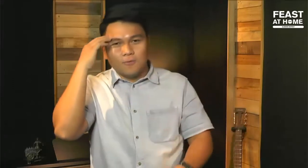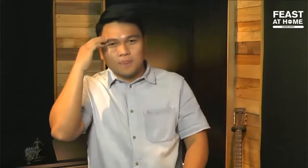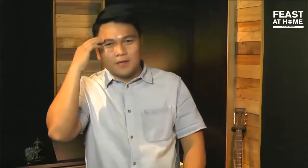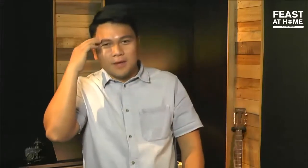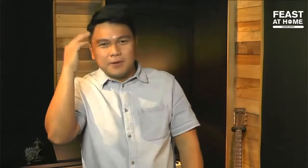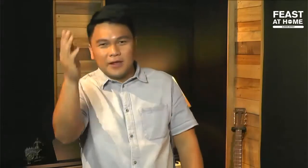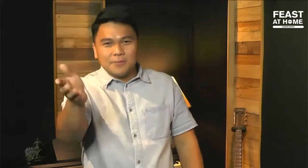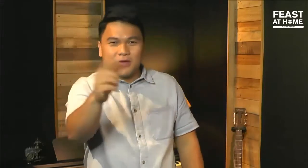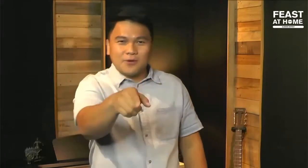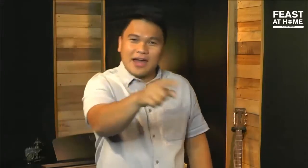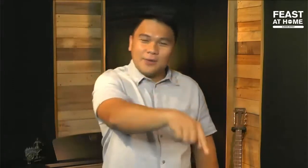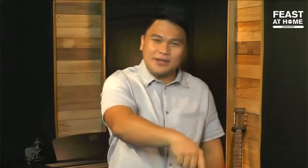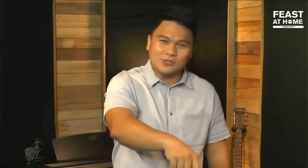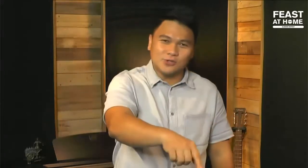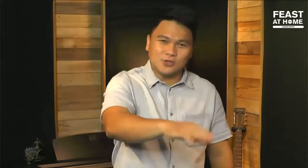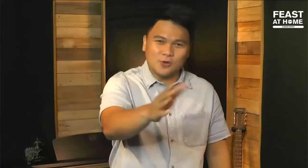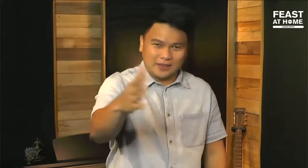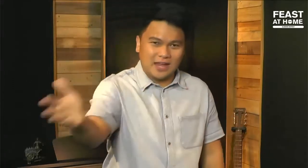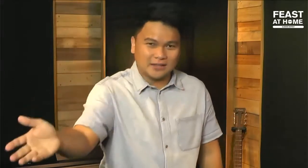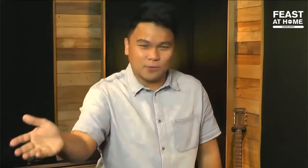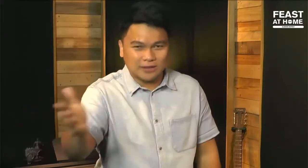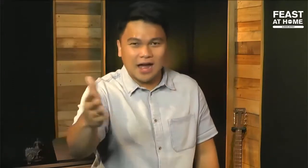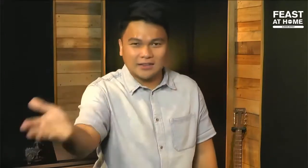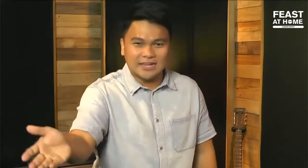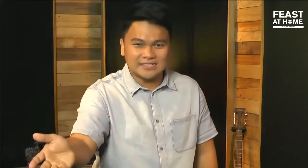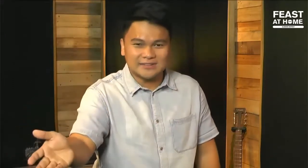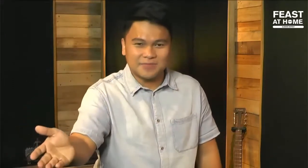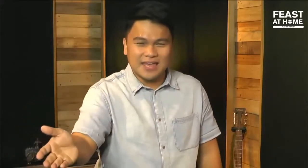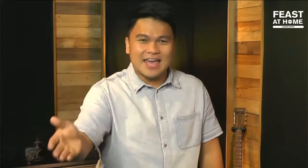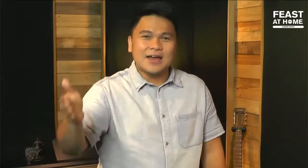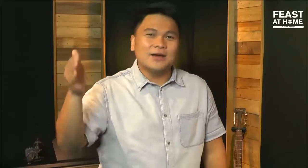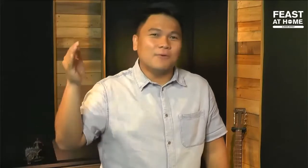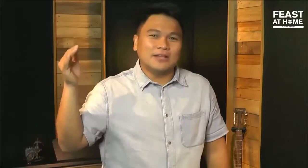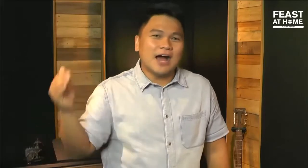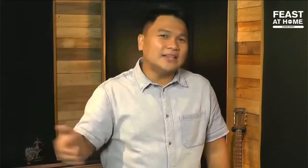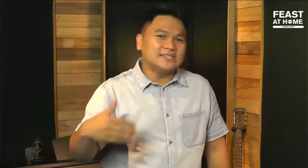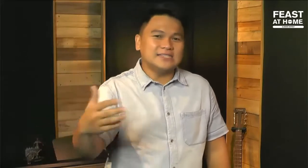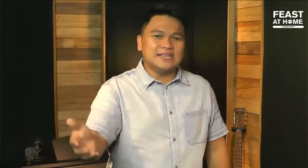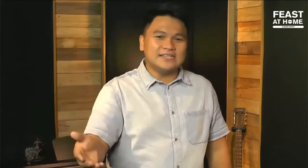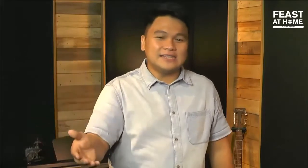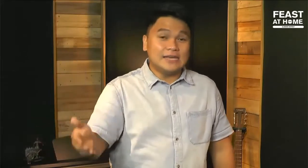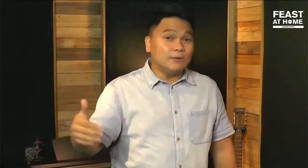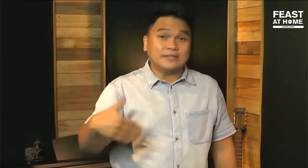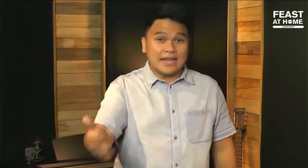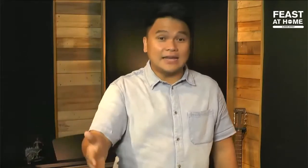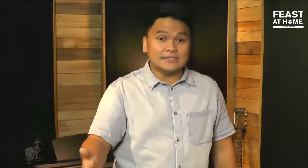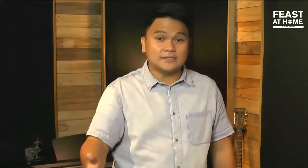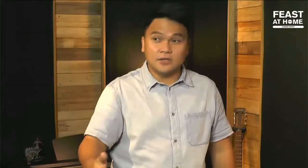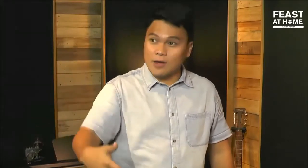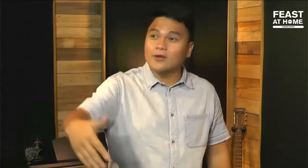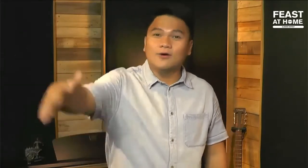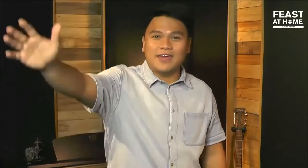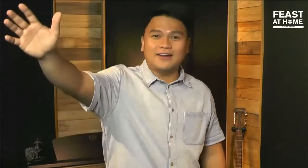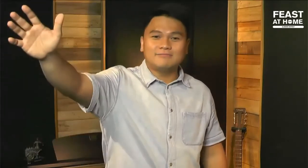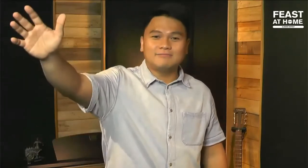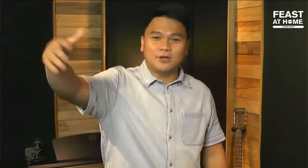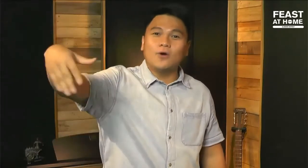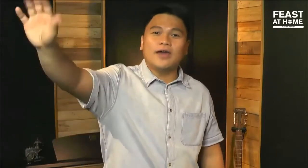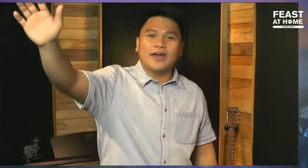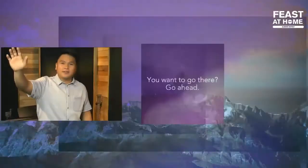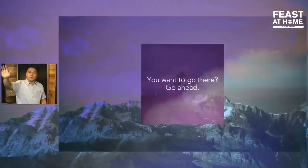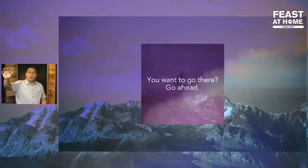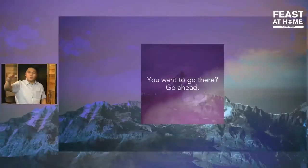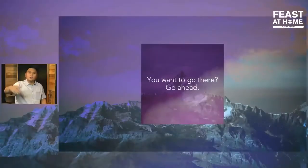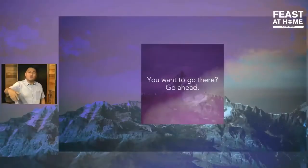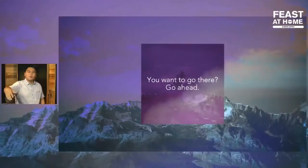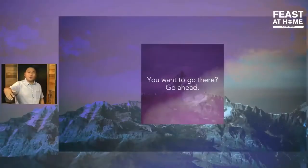ulo. Pero alam niyo anong gagawin ng Diyos? You know what God does? What God does is this. He will tell us, you wanna go there? Go